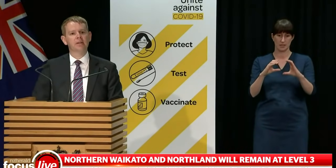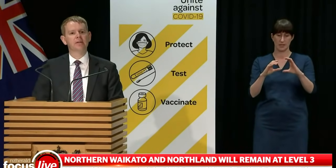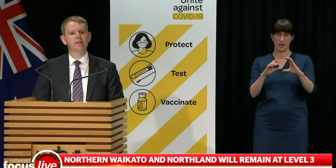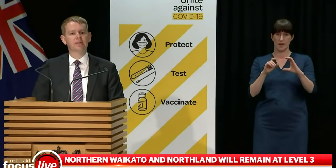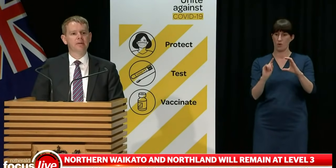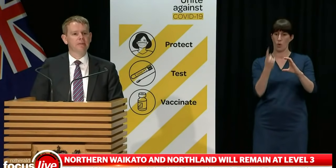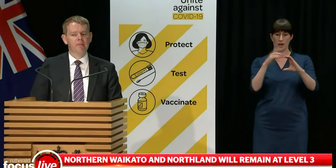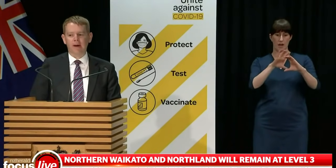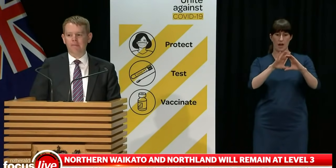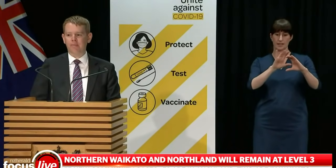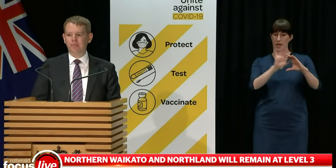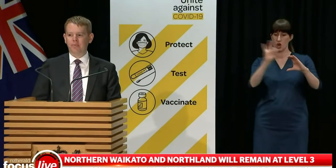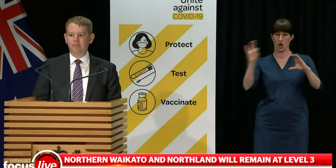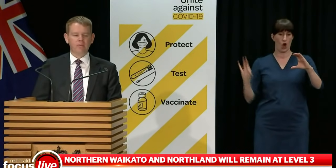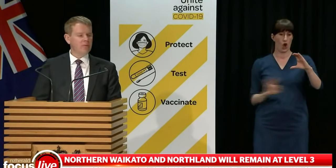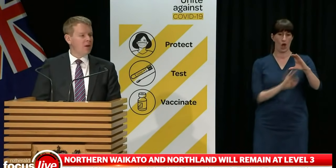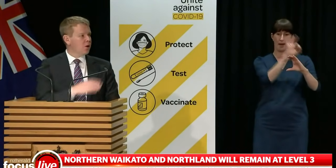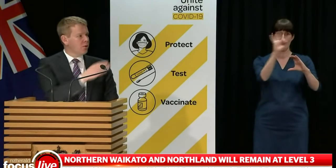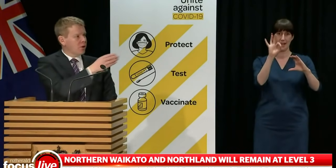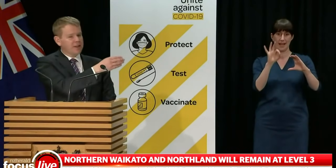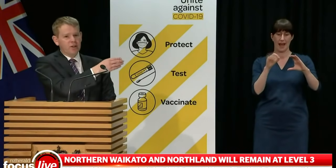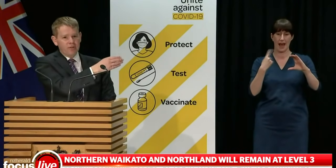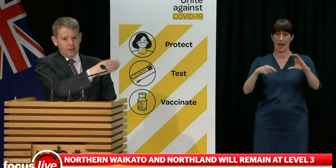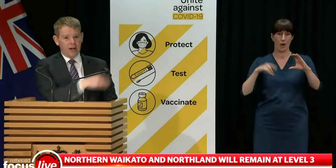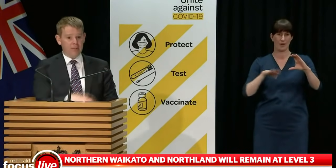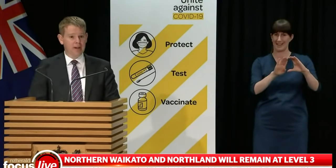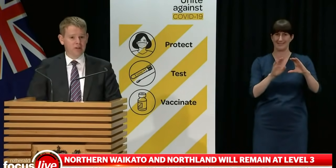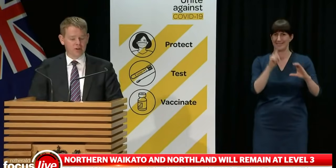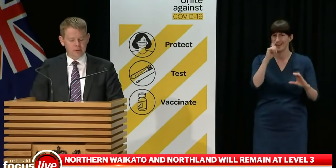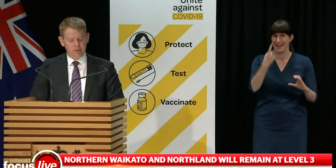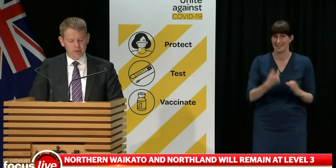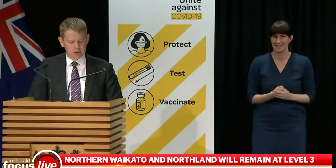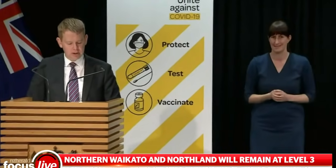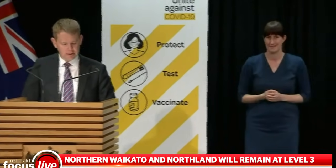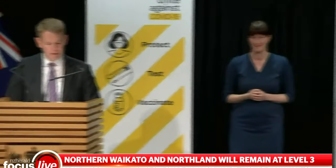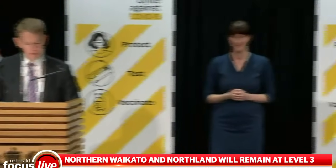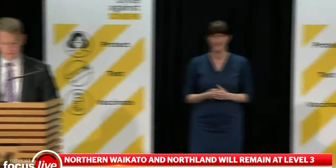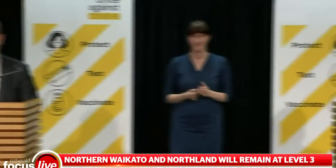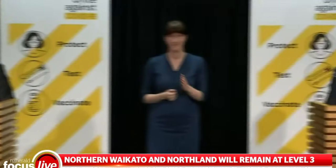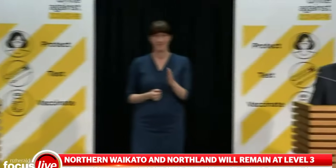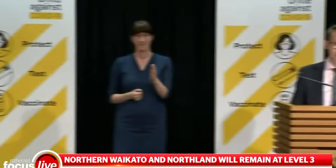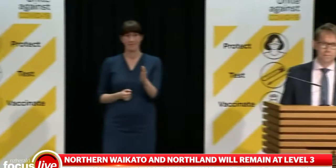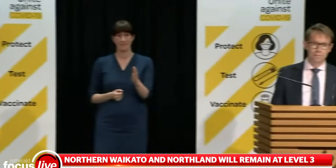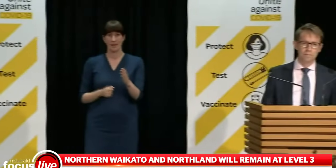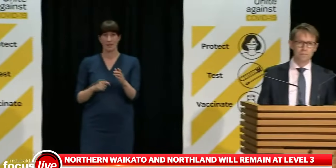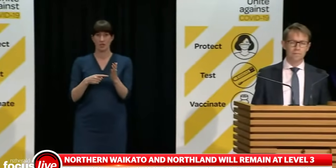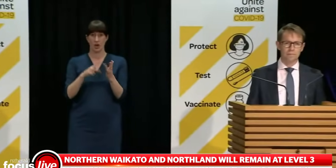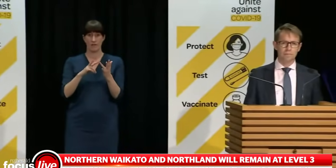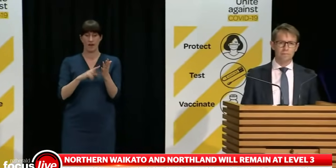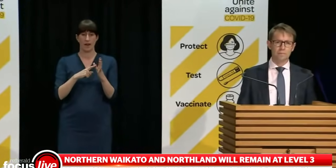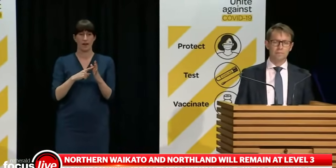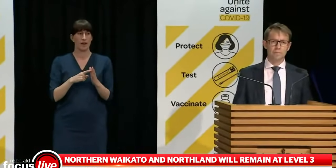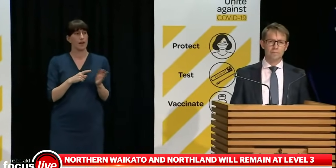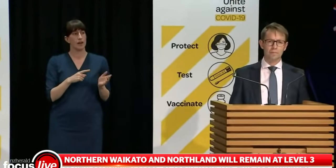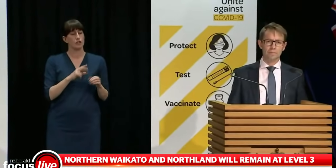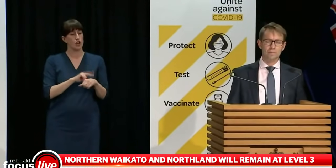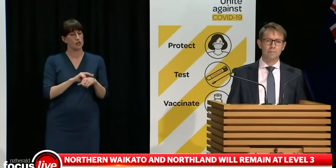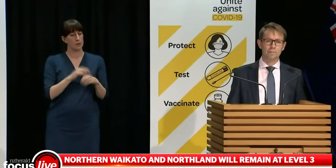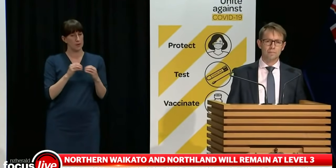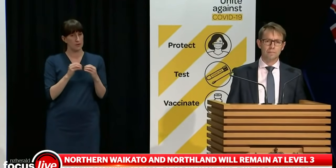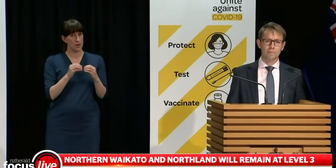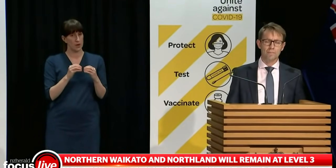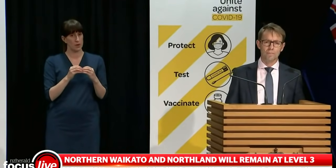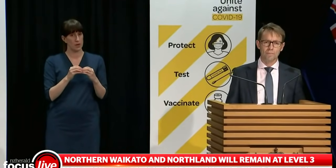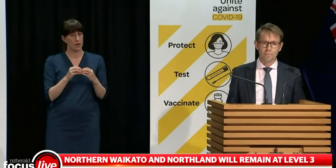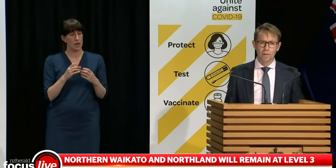completely. Yesterday, Dr. Bloomfield, you said you're looking... I'll let Tova Yesterday, Dr. Bloomfield, you said you're looking at extra requirements to cross the boundary.